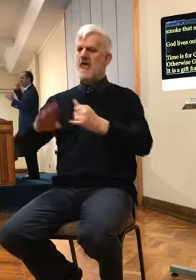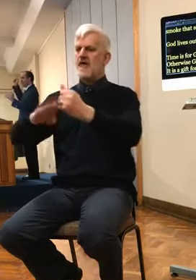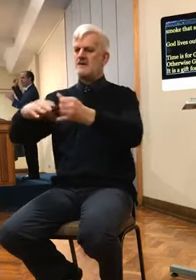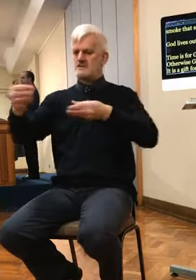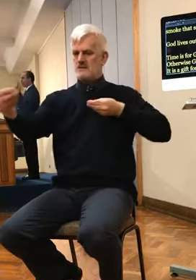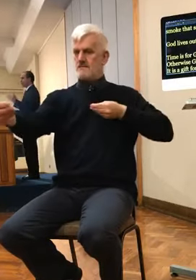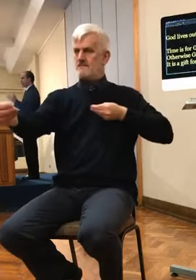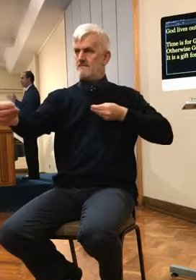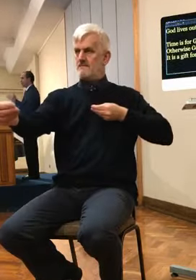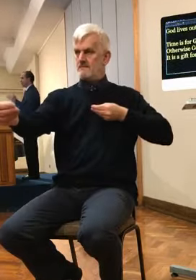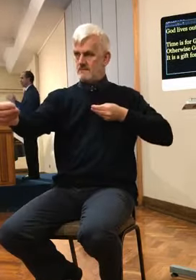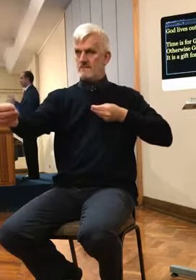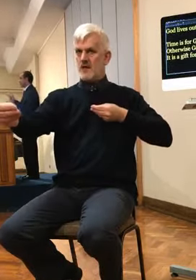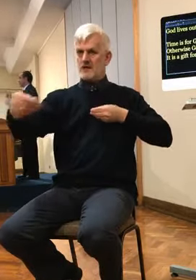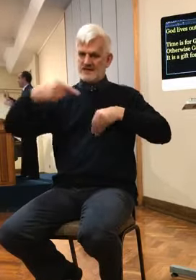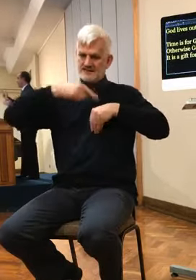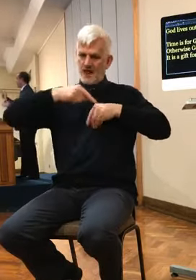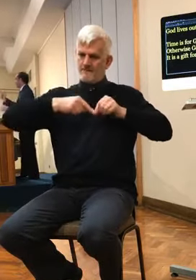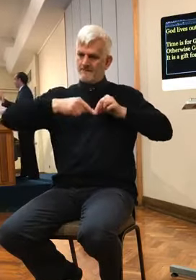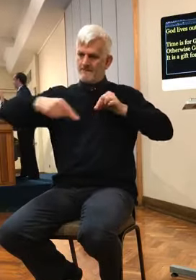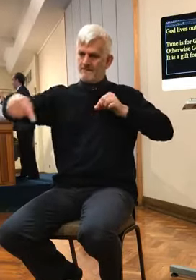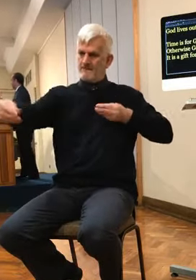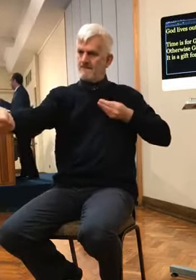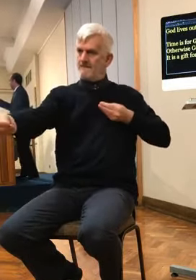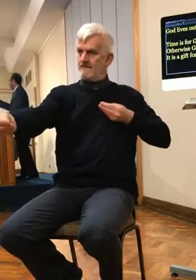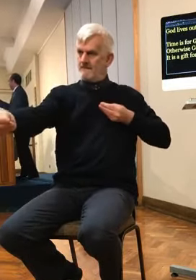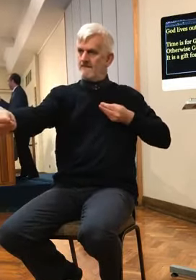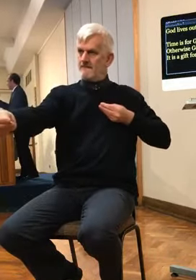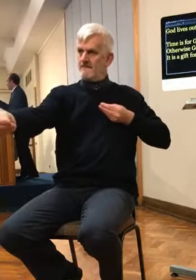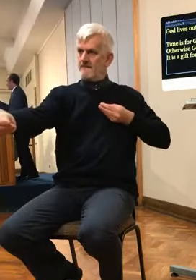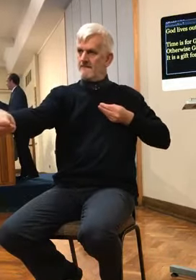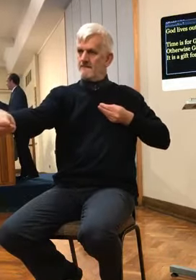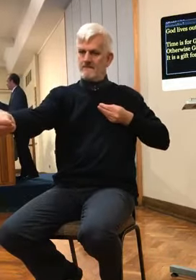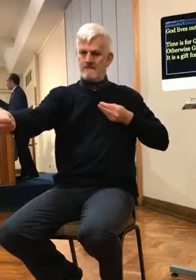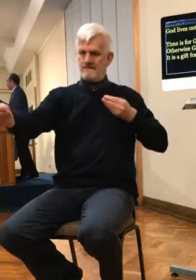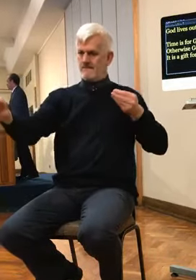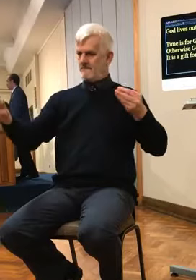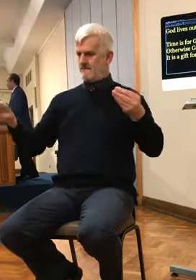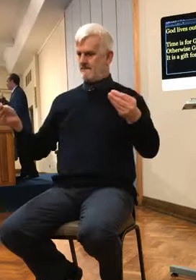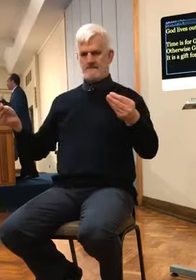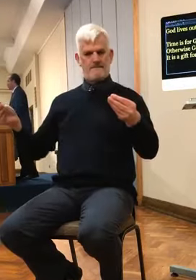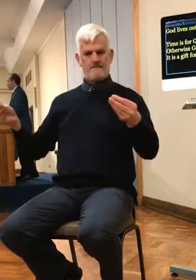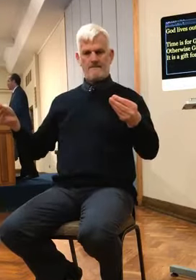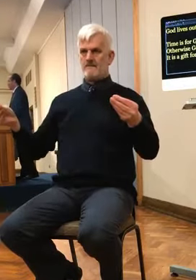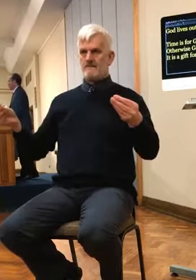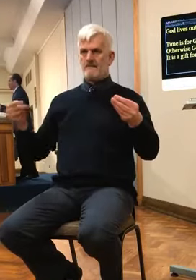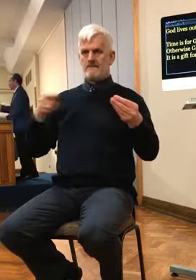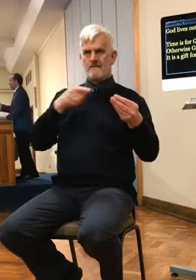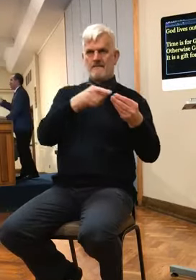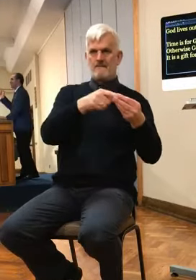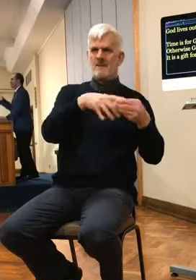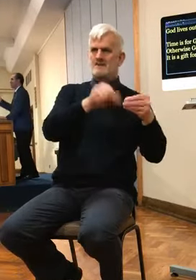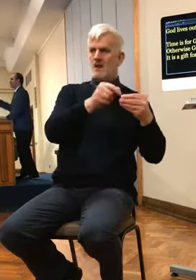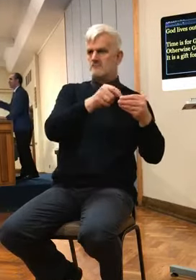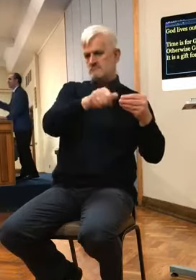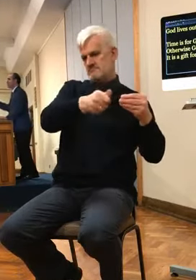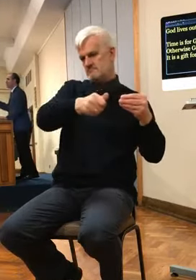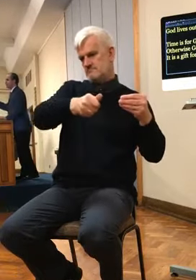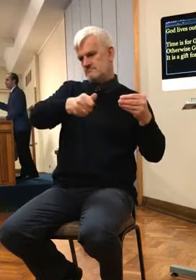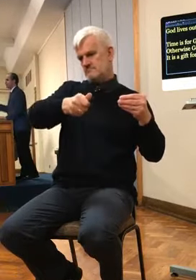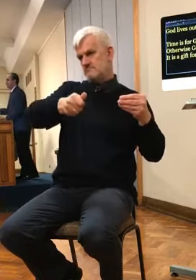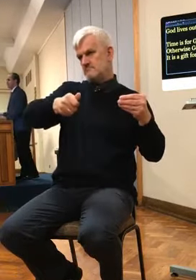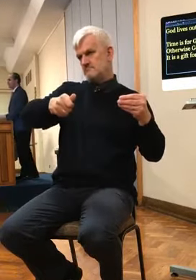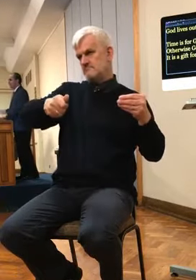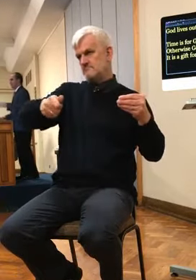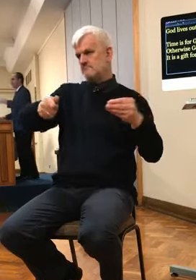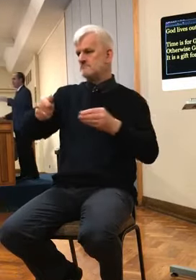created the heavens and the earth. But guess what? One day, that bracket is going to be closed and there will be no more